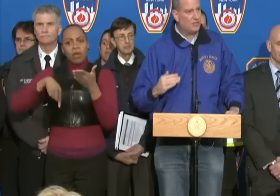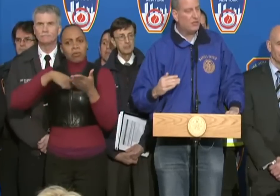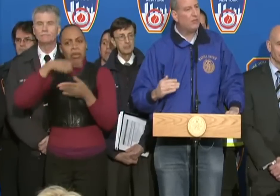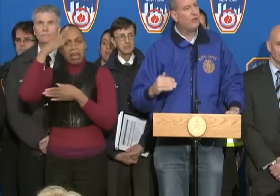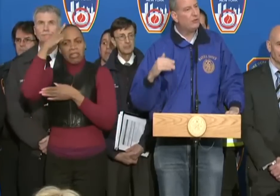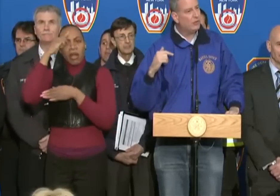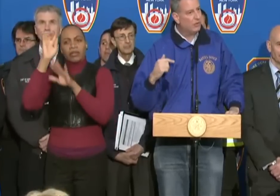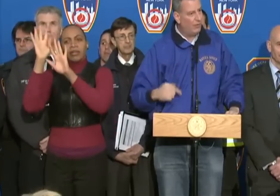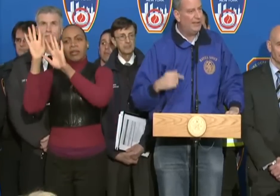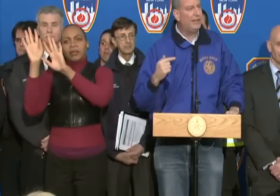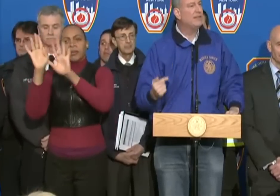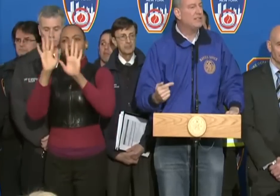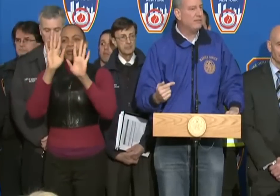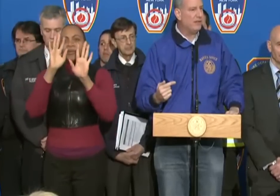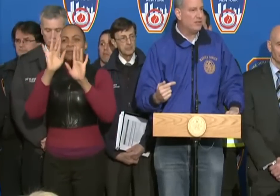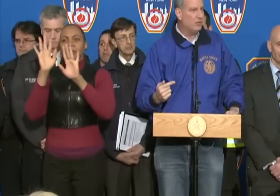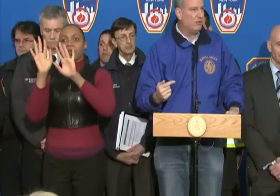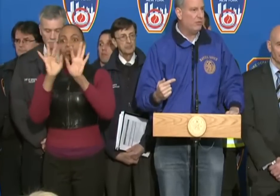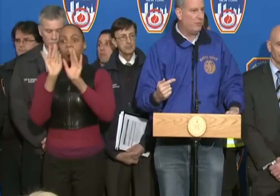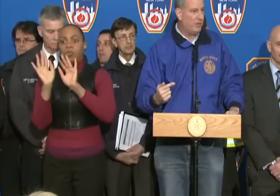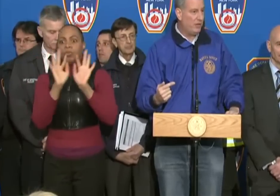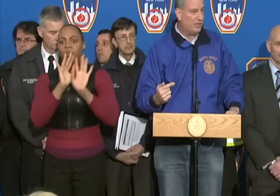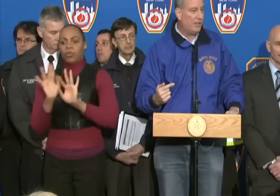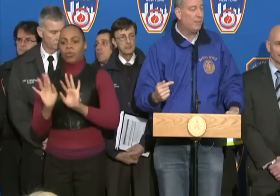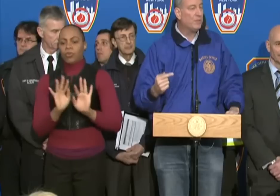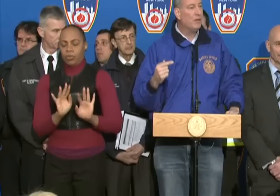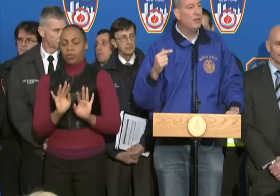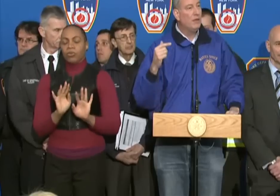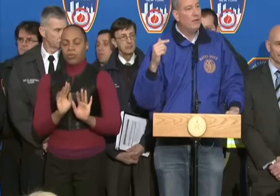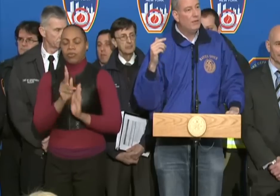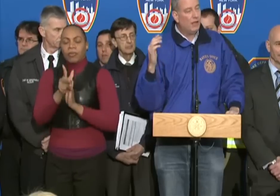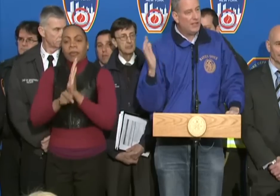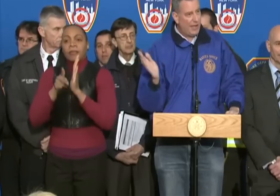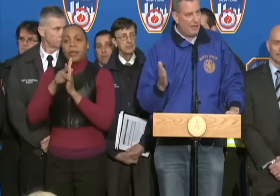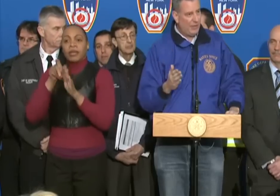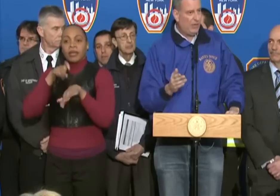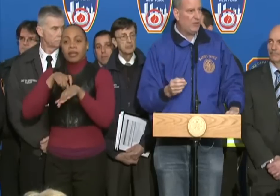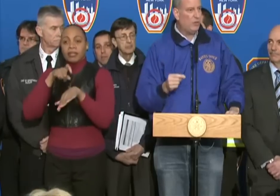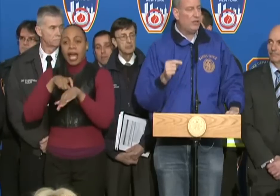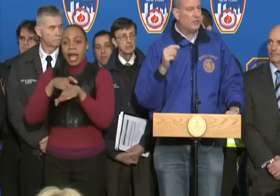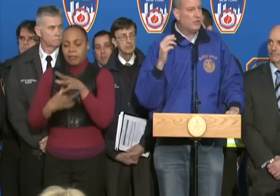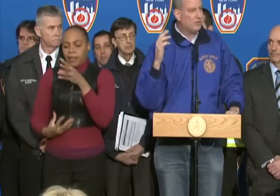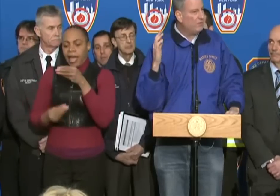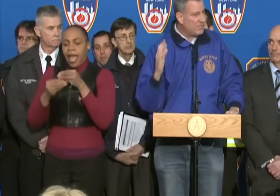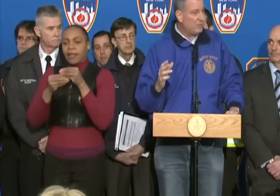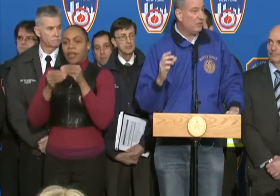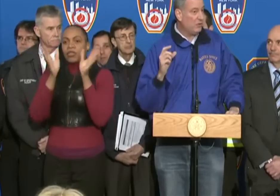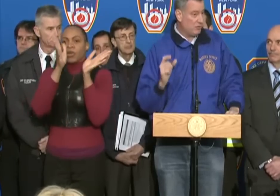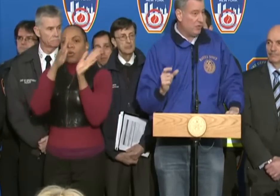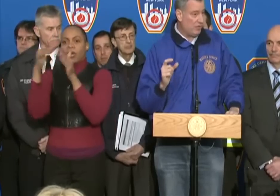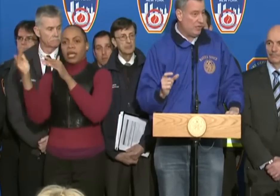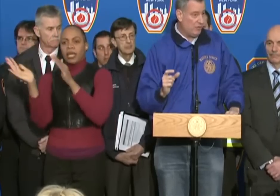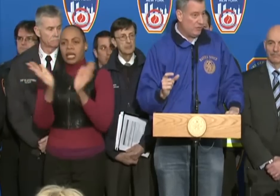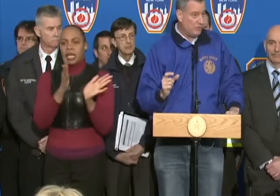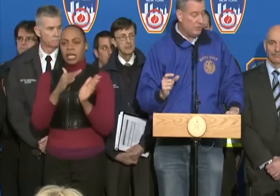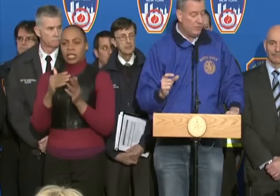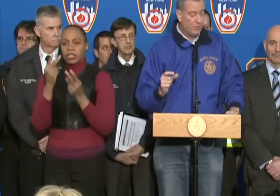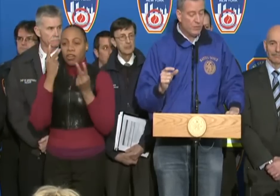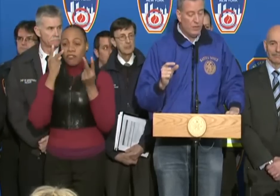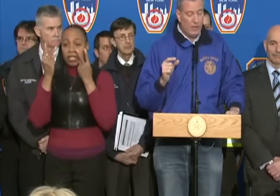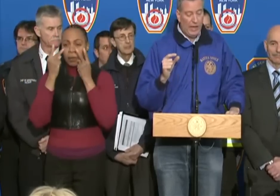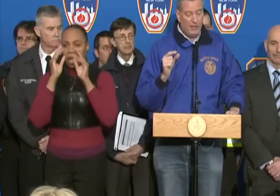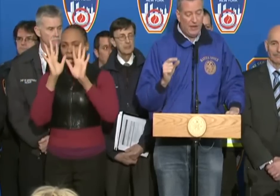and steady snowfall to a greatly intensifying snowfall for a period of time. On top of that, we had the winds. So visibility was really greatly